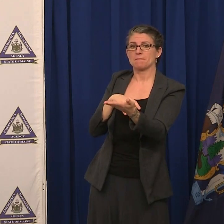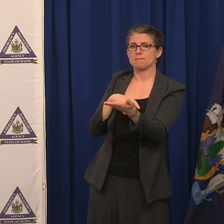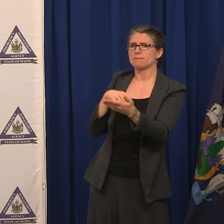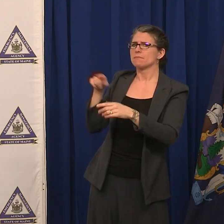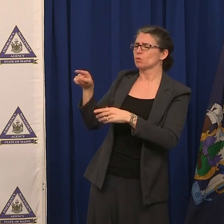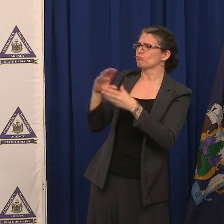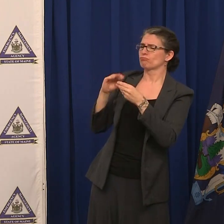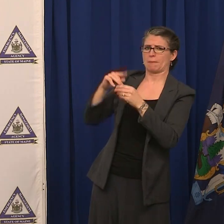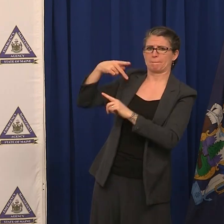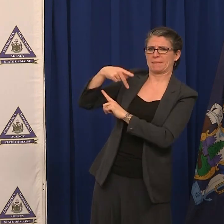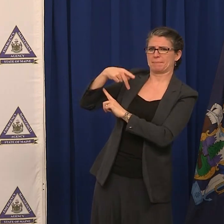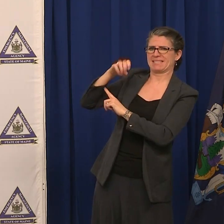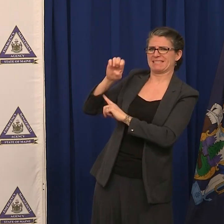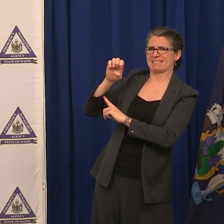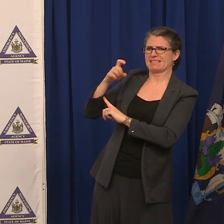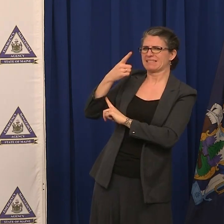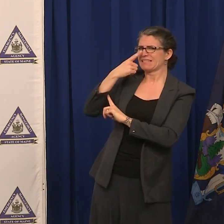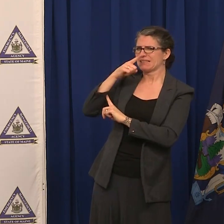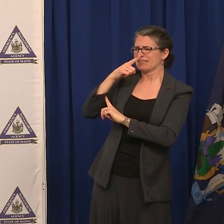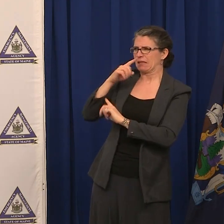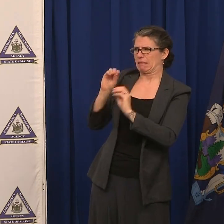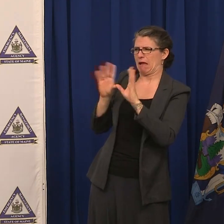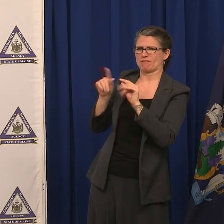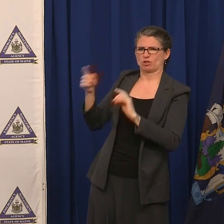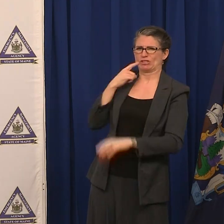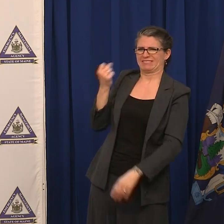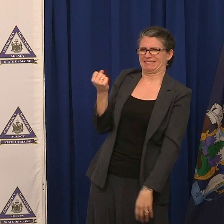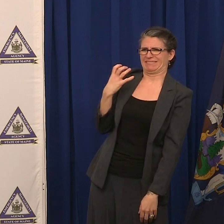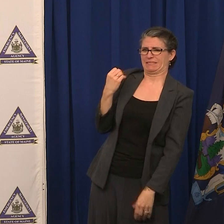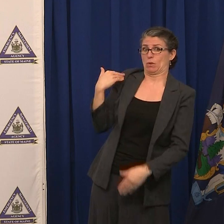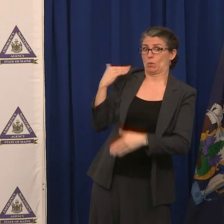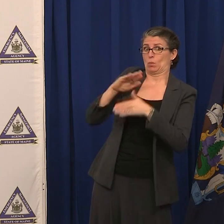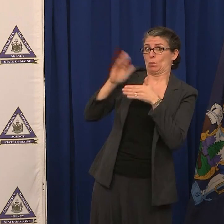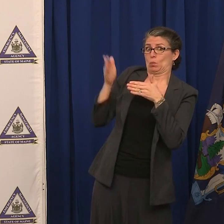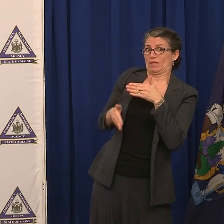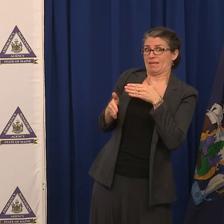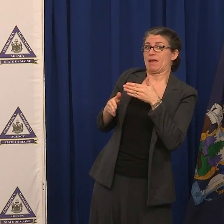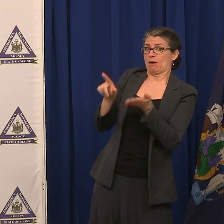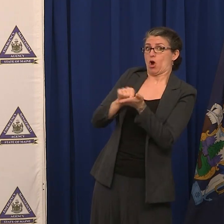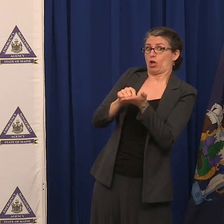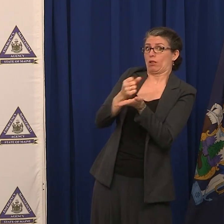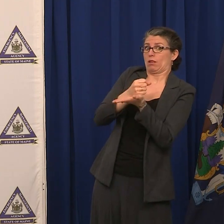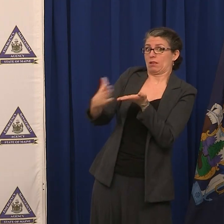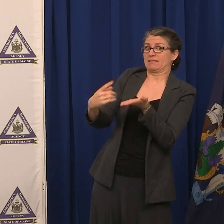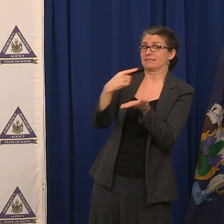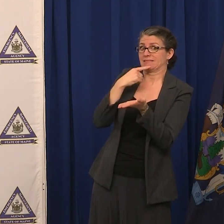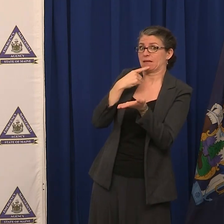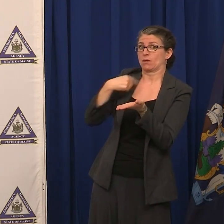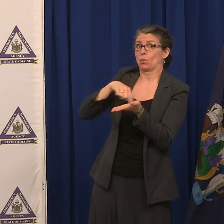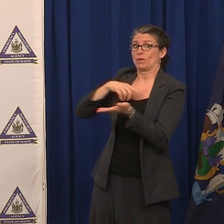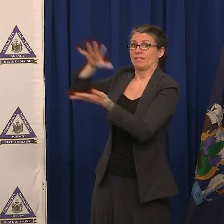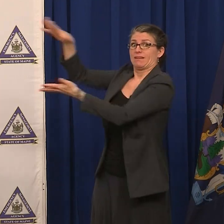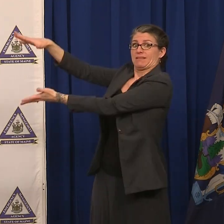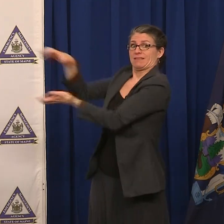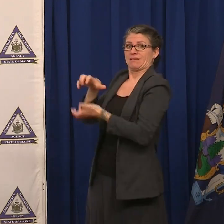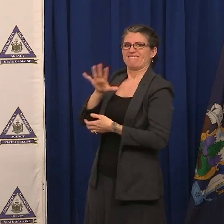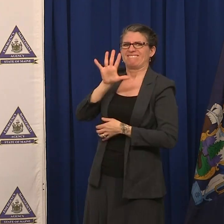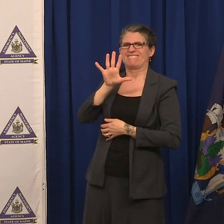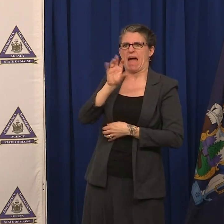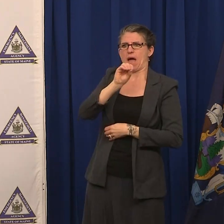bit. You were quoted in the Post this weekend as saying, we got about 5% of our allotment. Where will we be after this